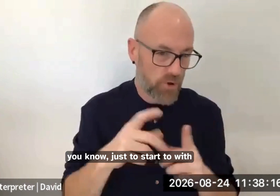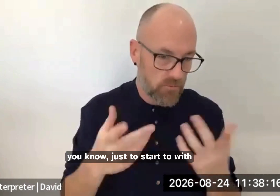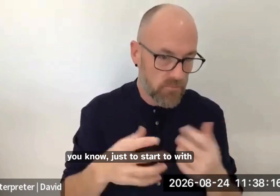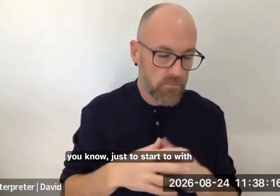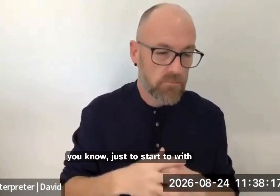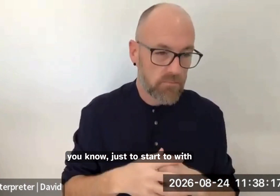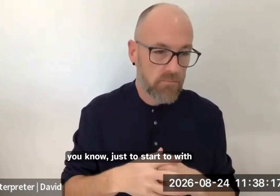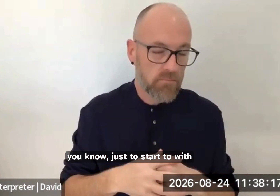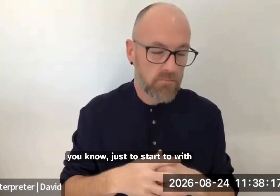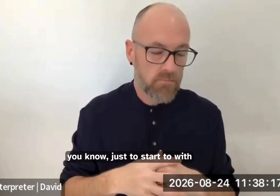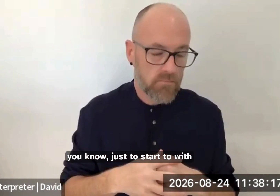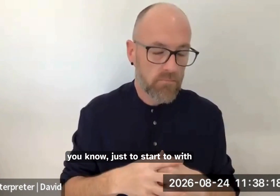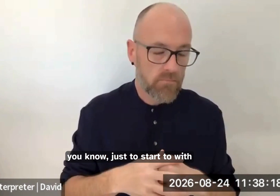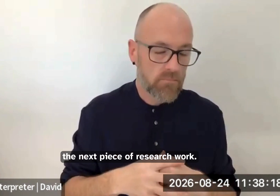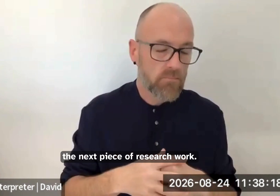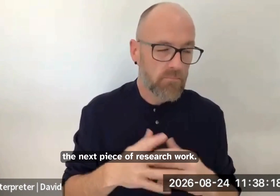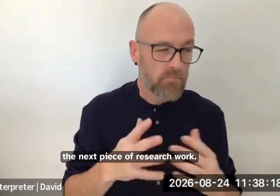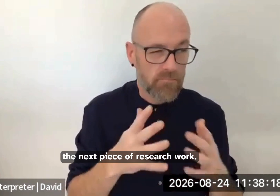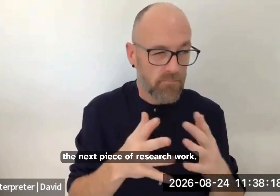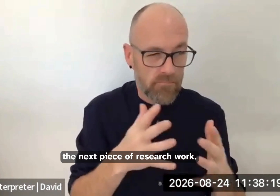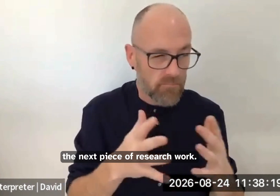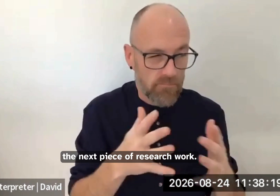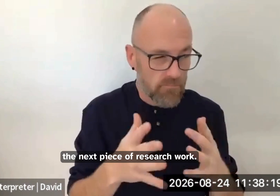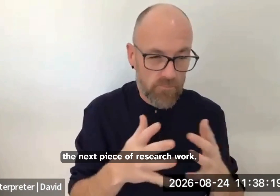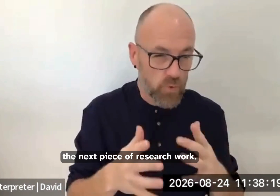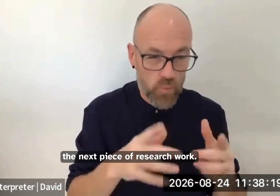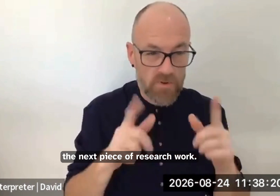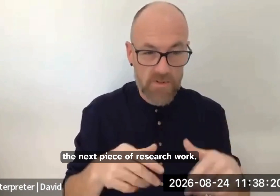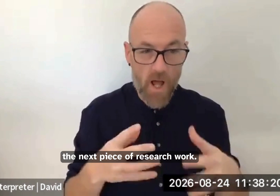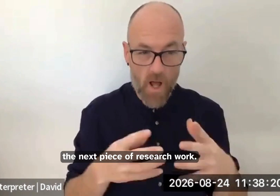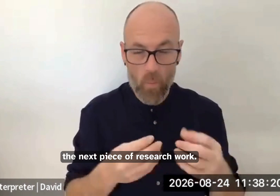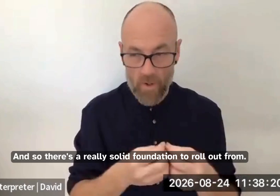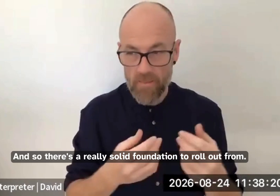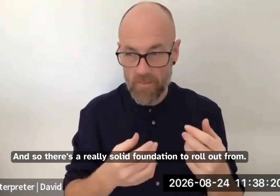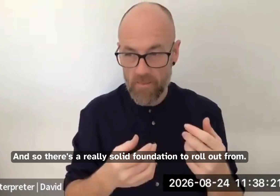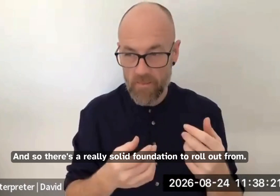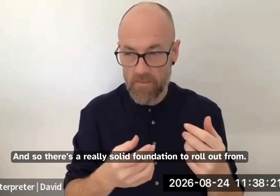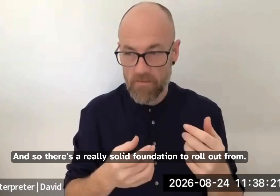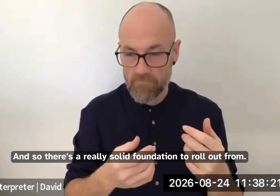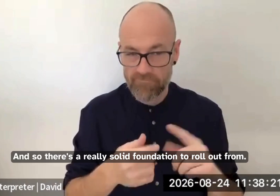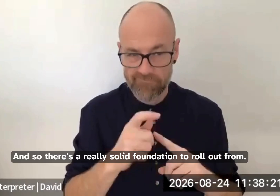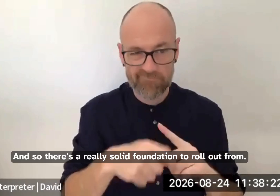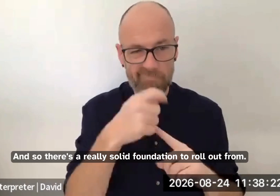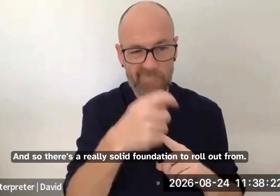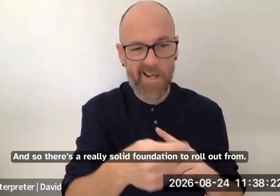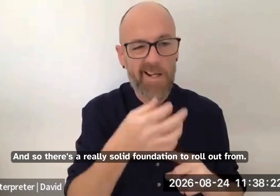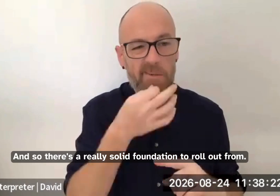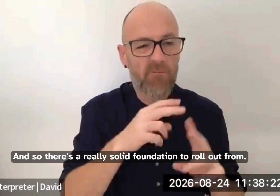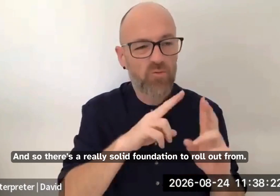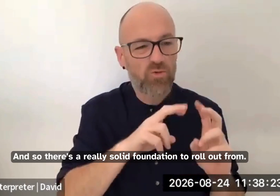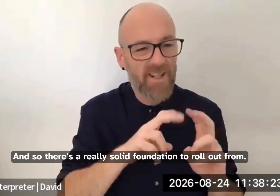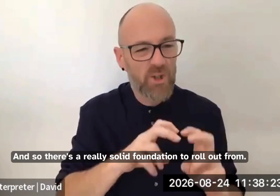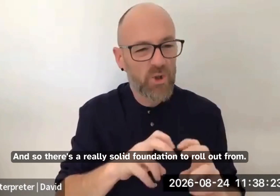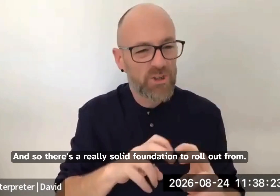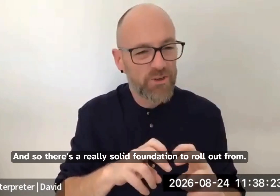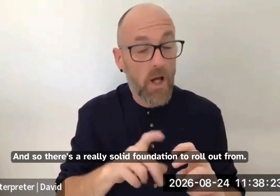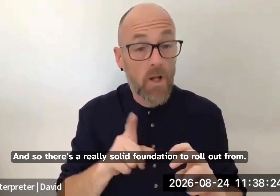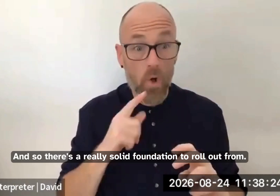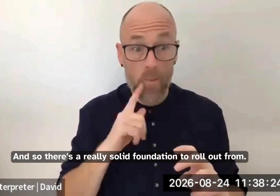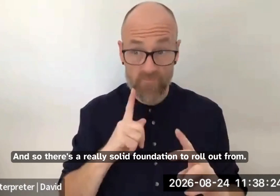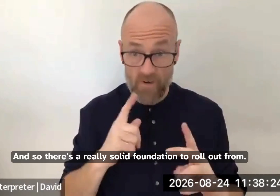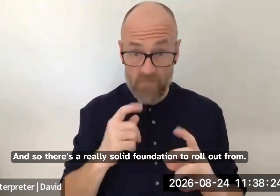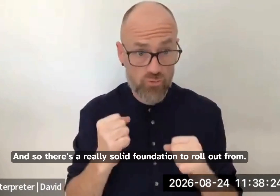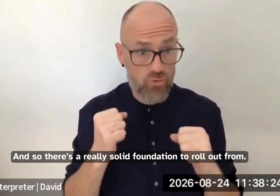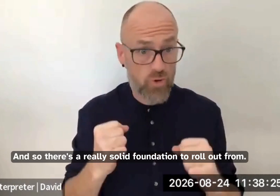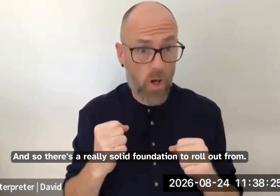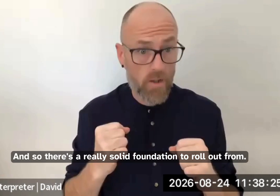to start to with the next piece of research work. And so there's a really solid